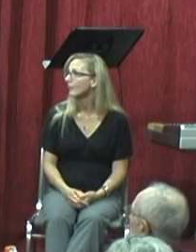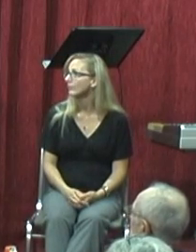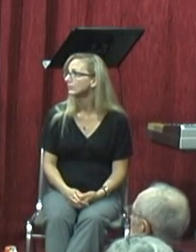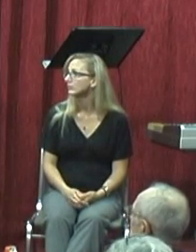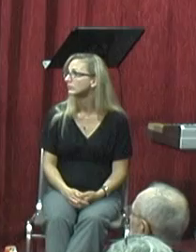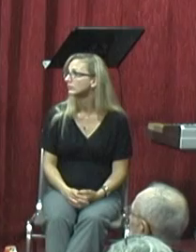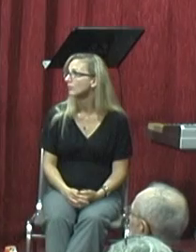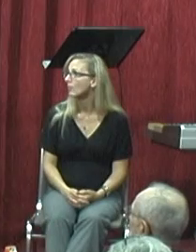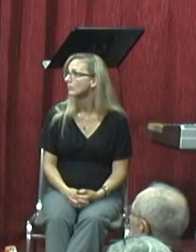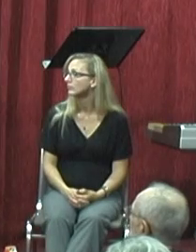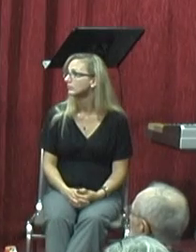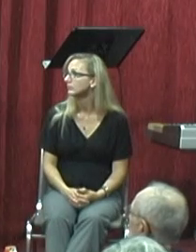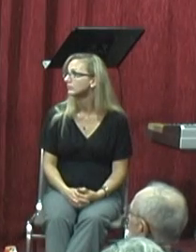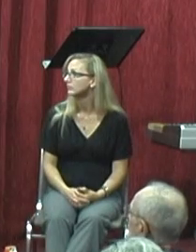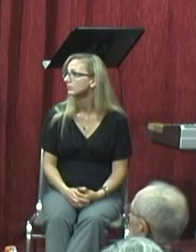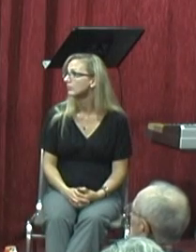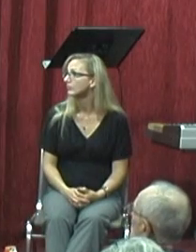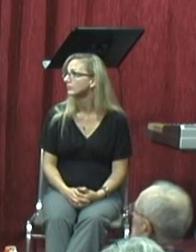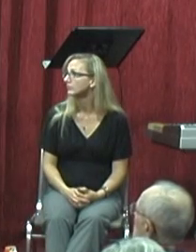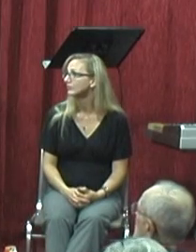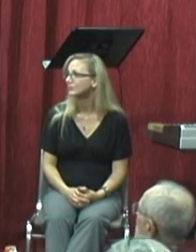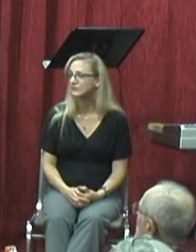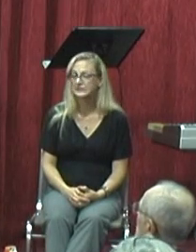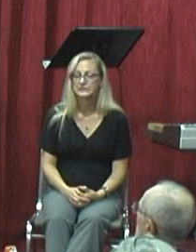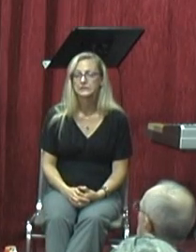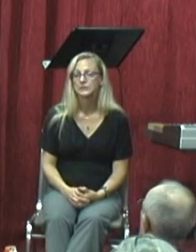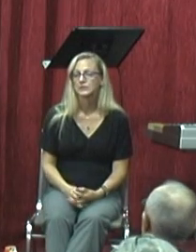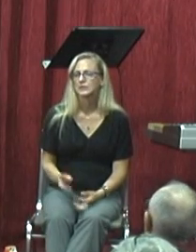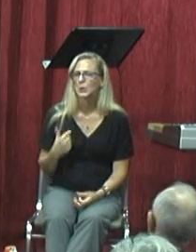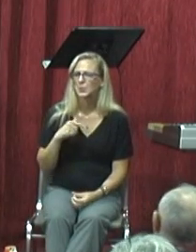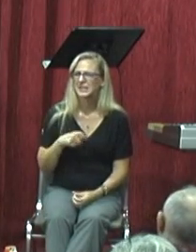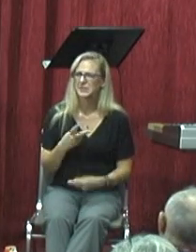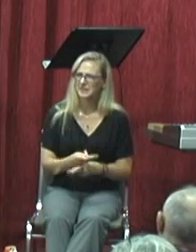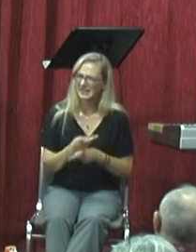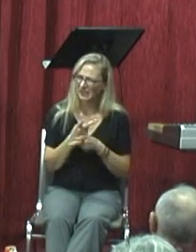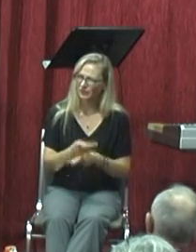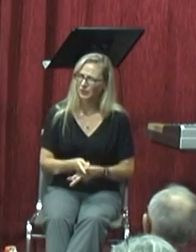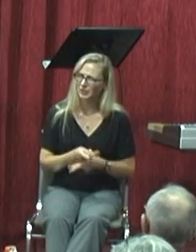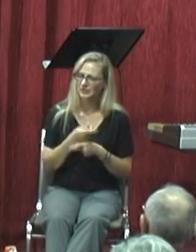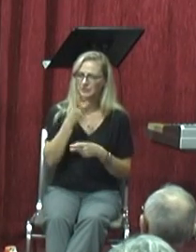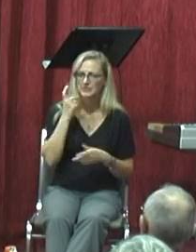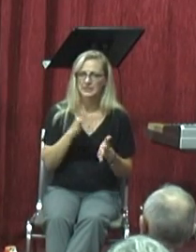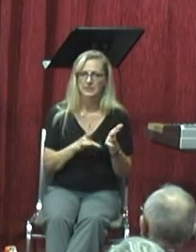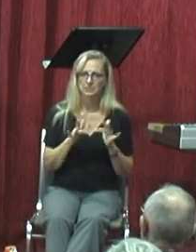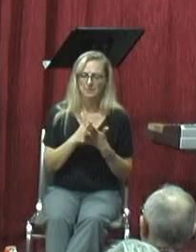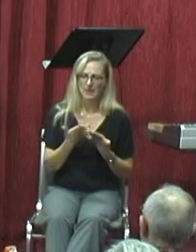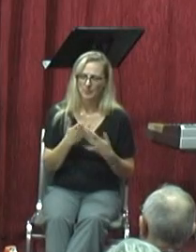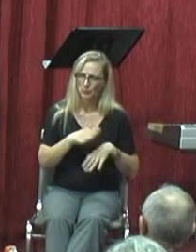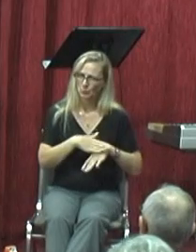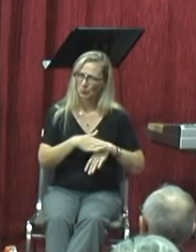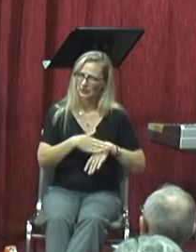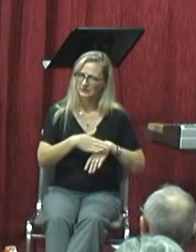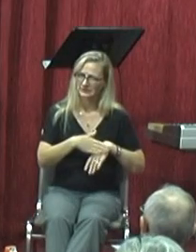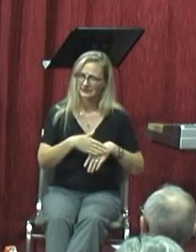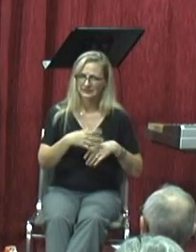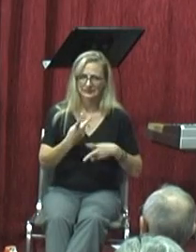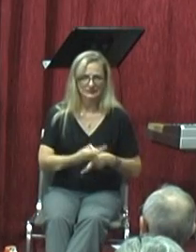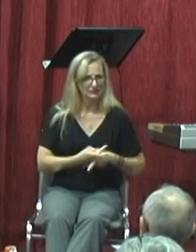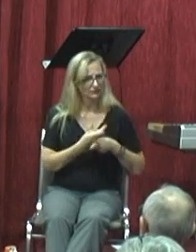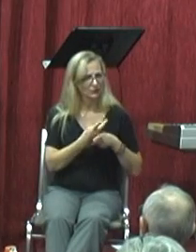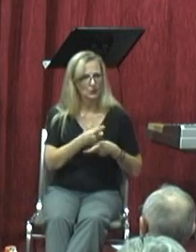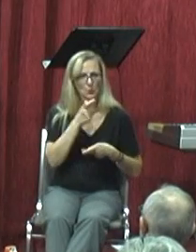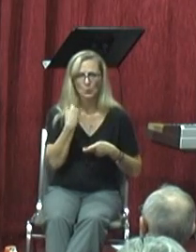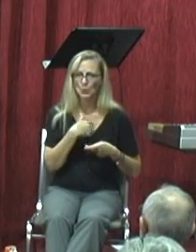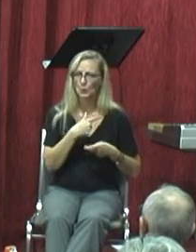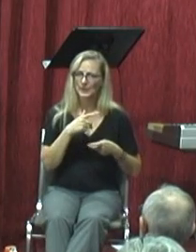elders. Now, we need to be cautious about this because the Bible warns we are to be careful, cautious, who we